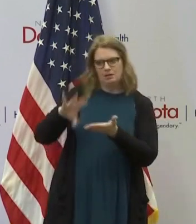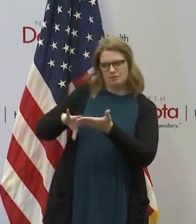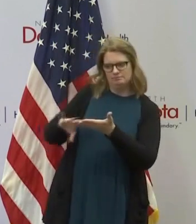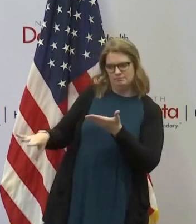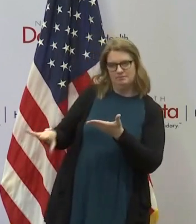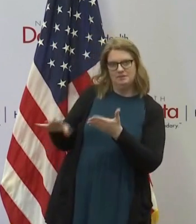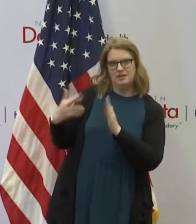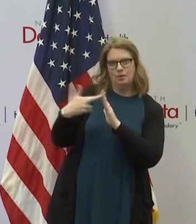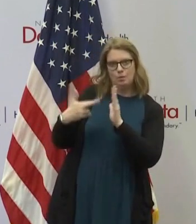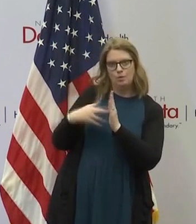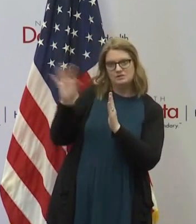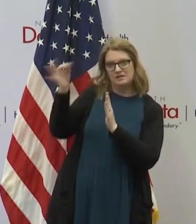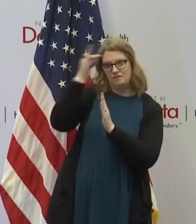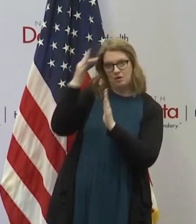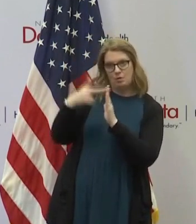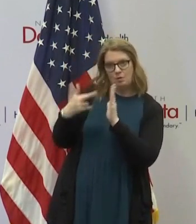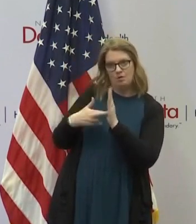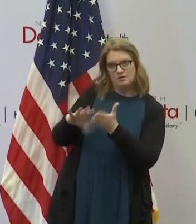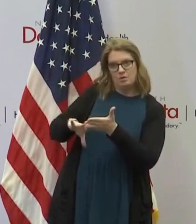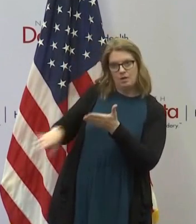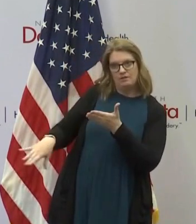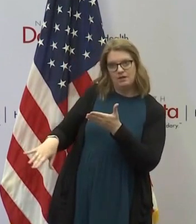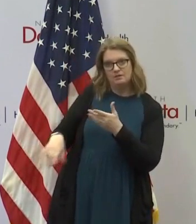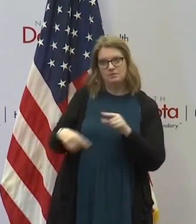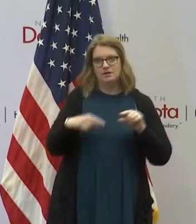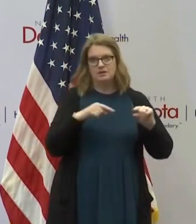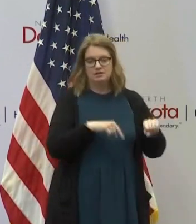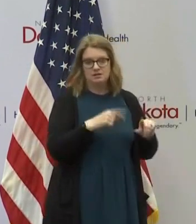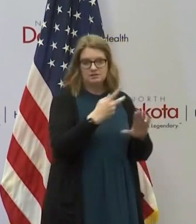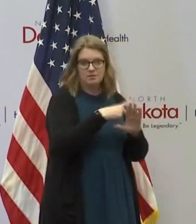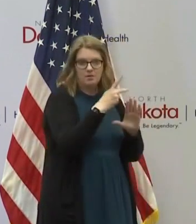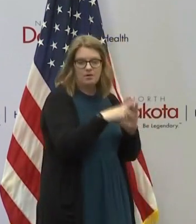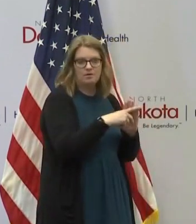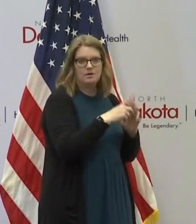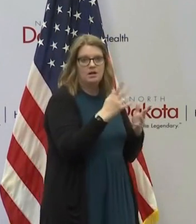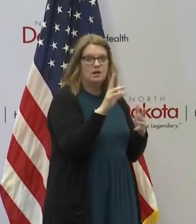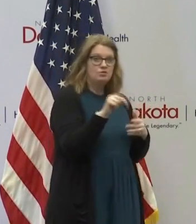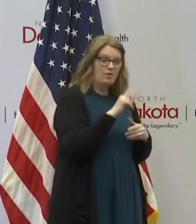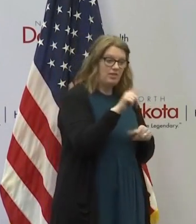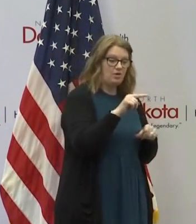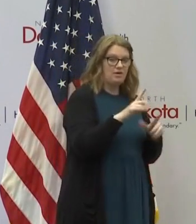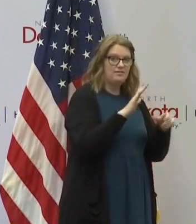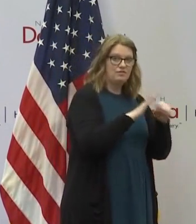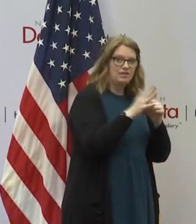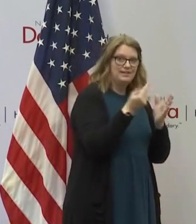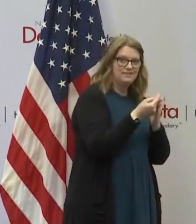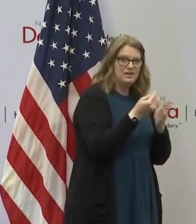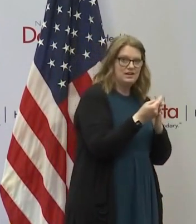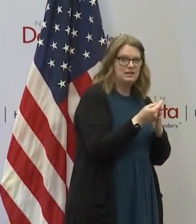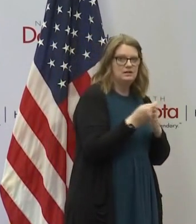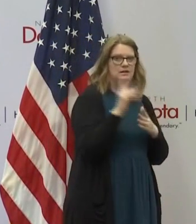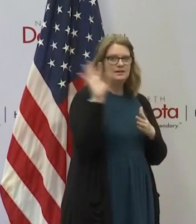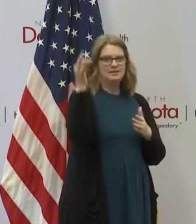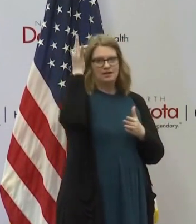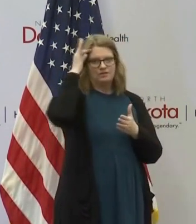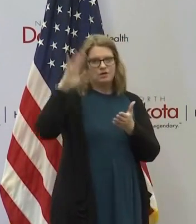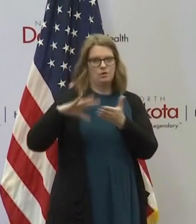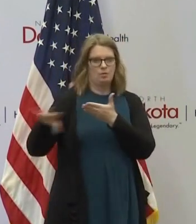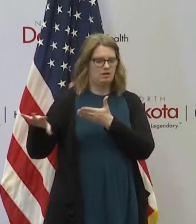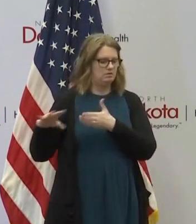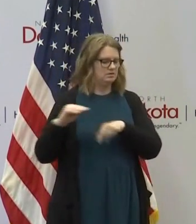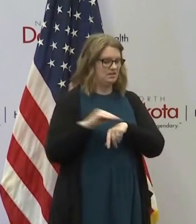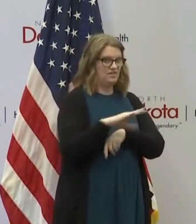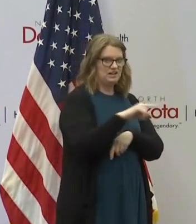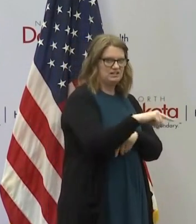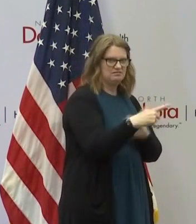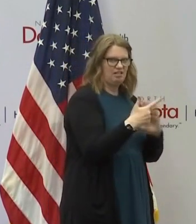Medicaid rules federally with federal legislation, but because we have a program that was a North Dakota fully funded program, the federal waivers didn't change the law